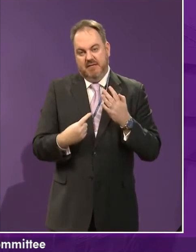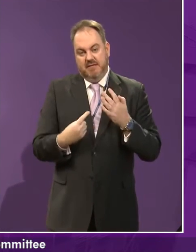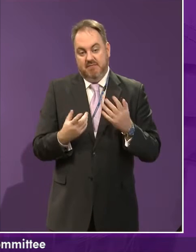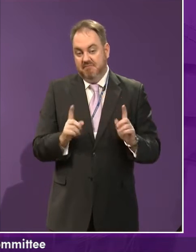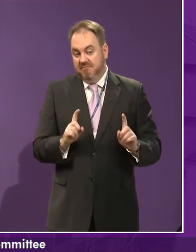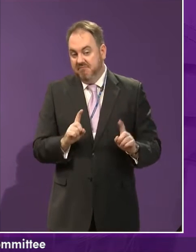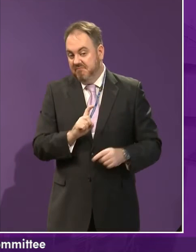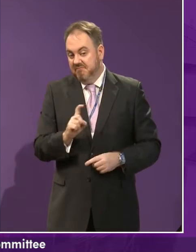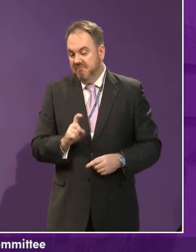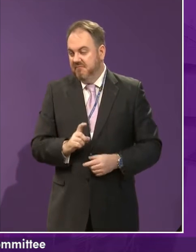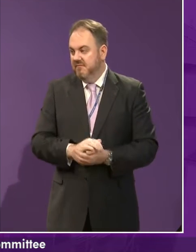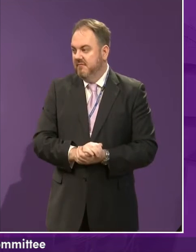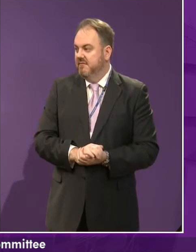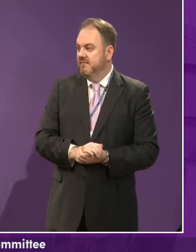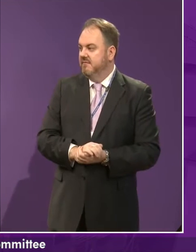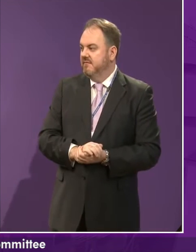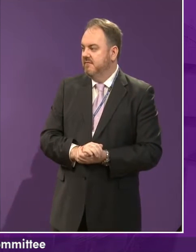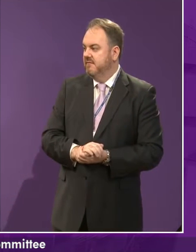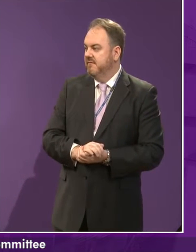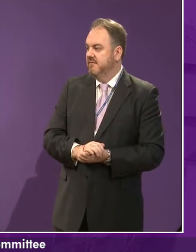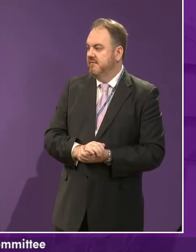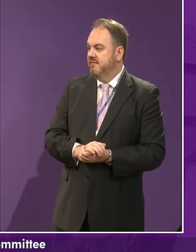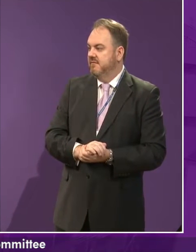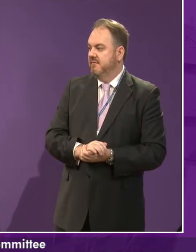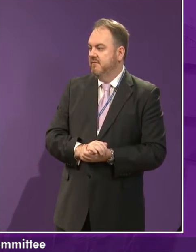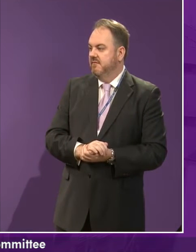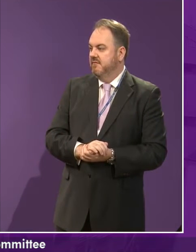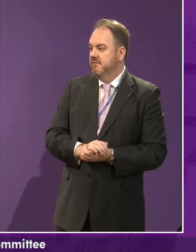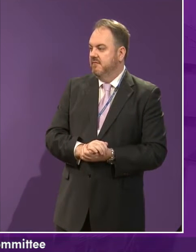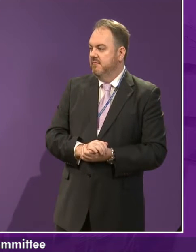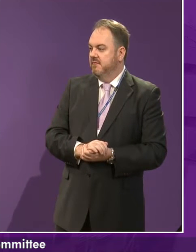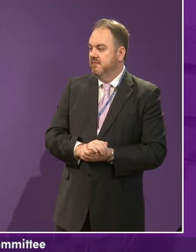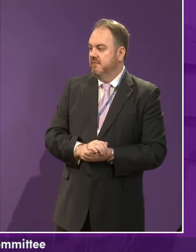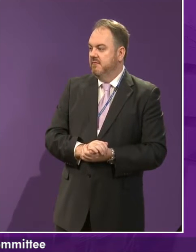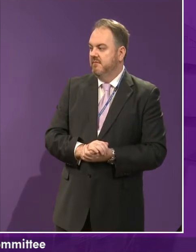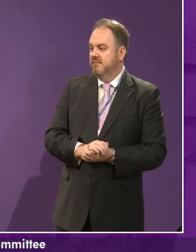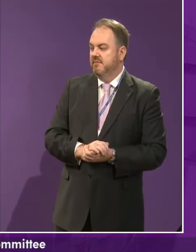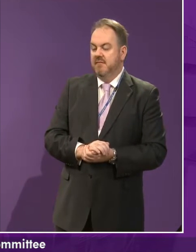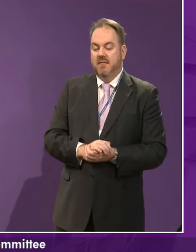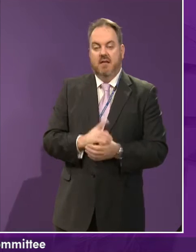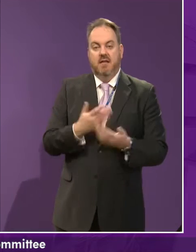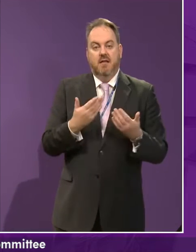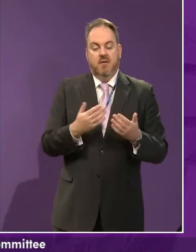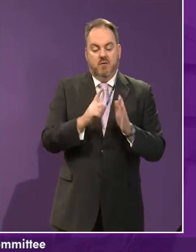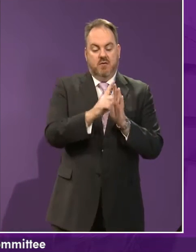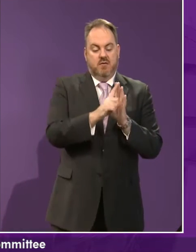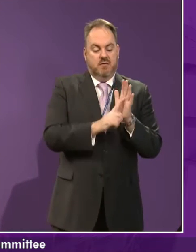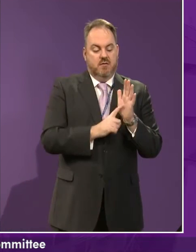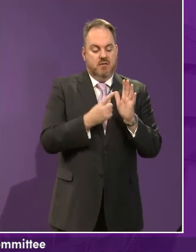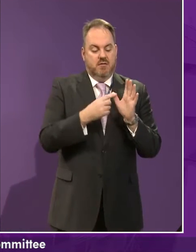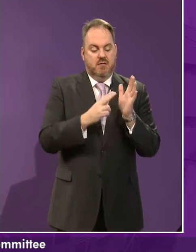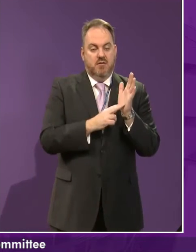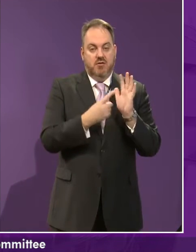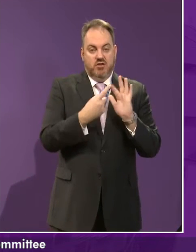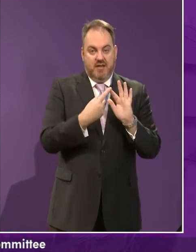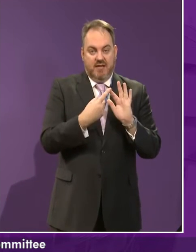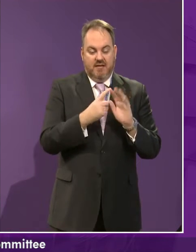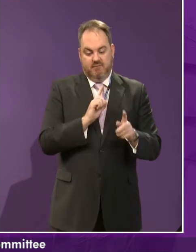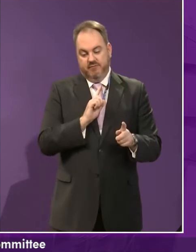Mm-hmm. Oh, sorry. Can I jump in? Because this will be quite interesting in as far as